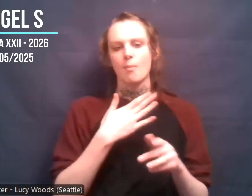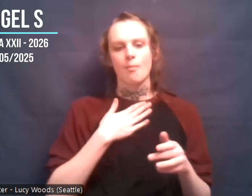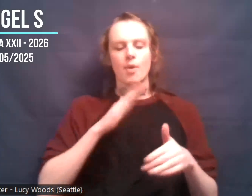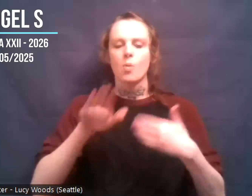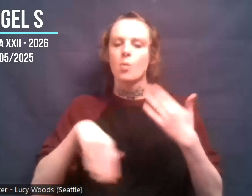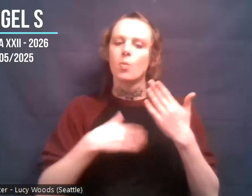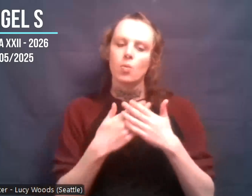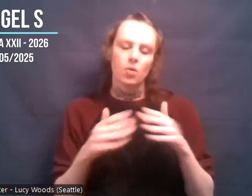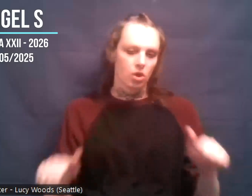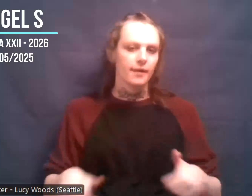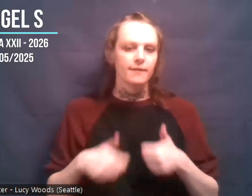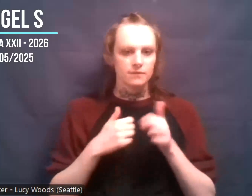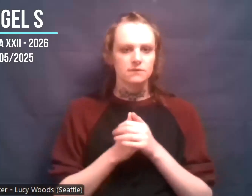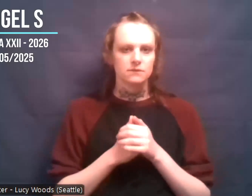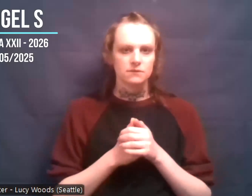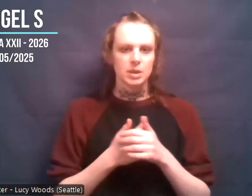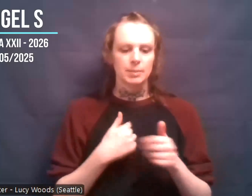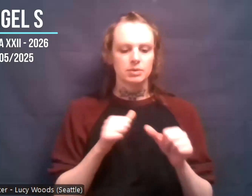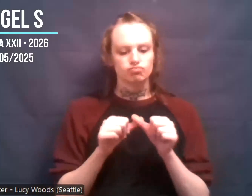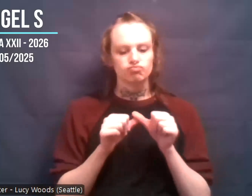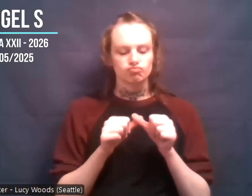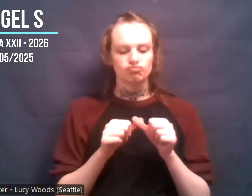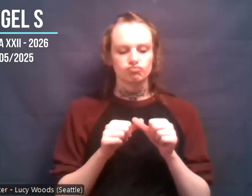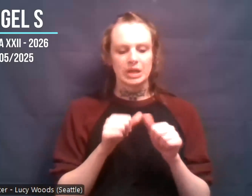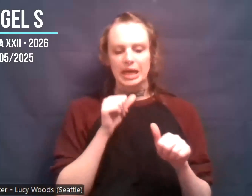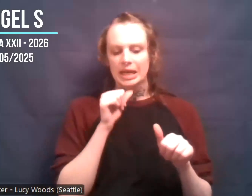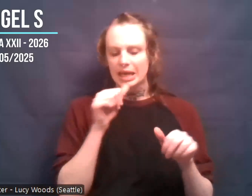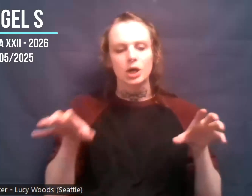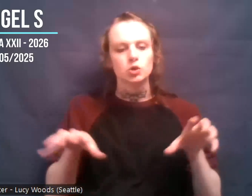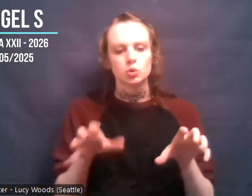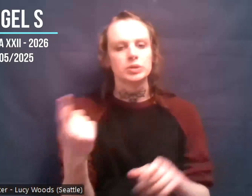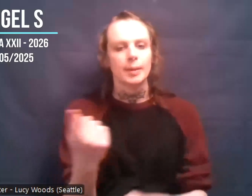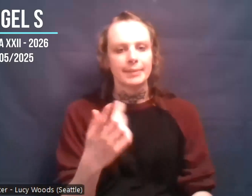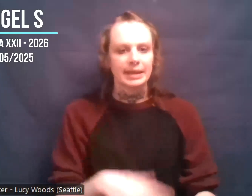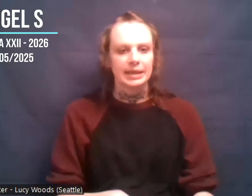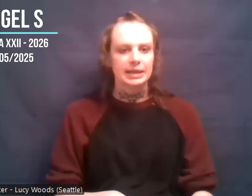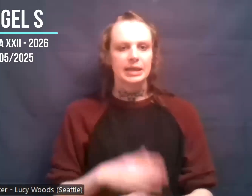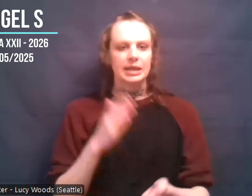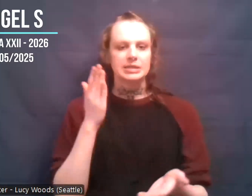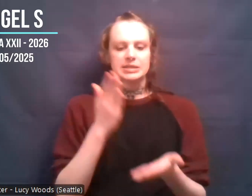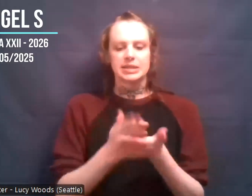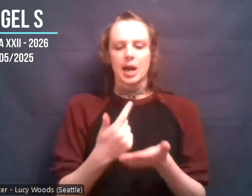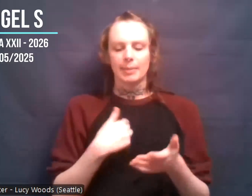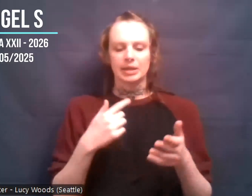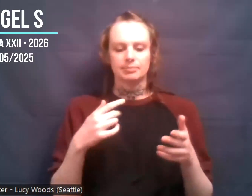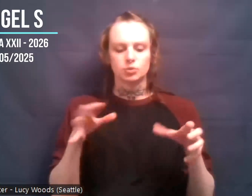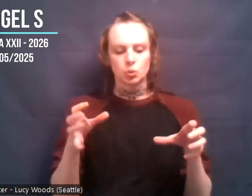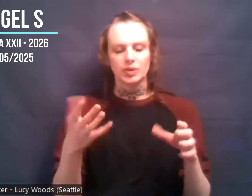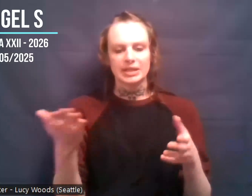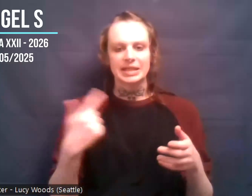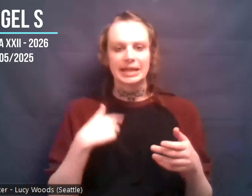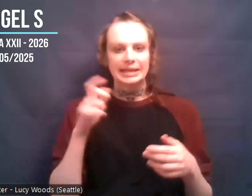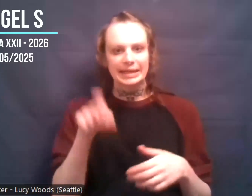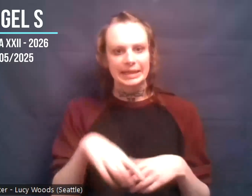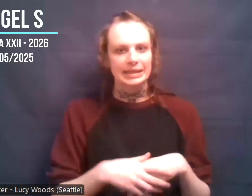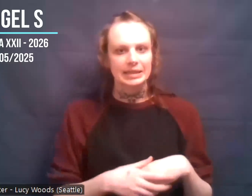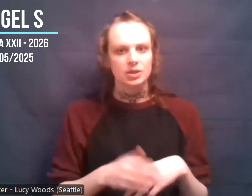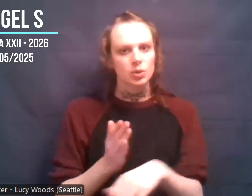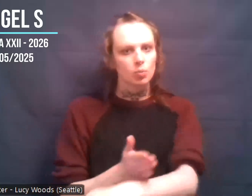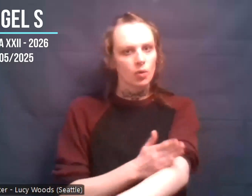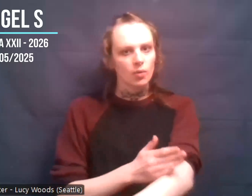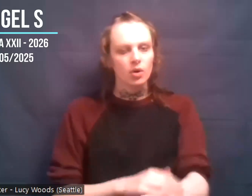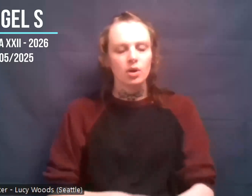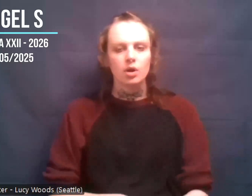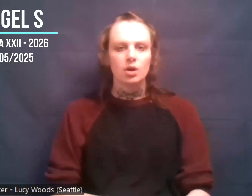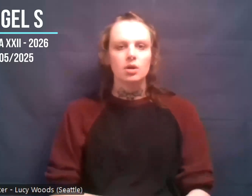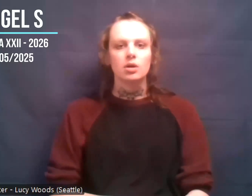and it keeps me in inaction and stops me from doing the things I need to do to get better. And I was stalling, and then I went to